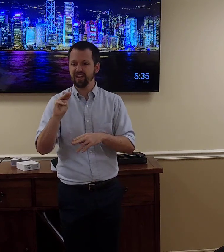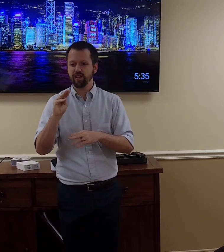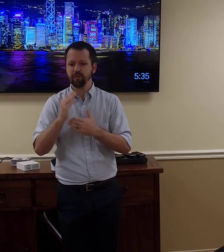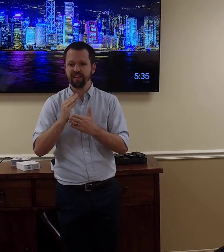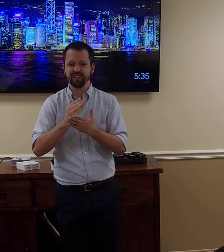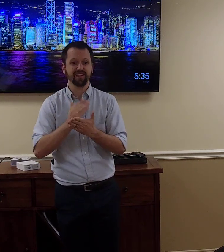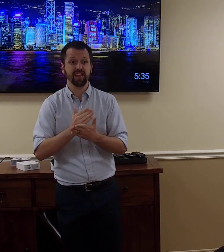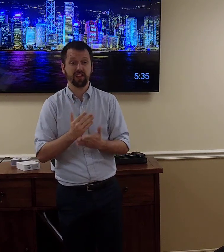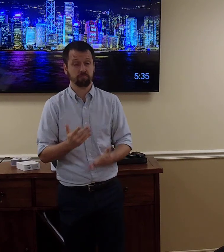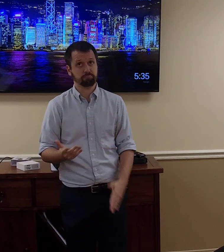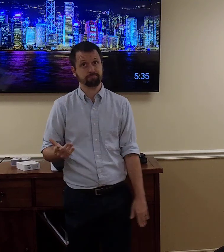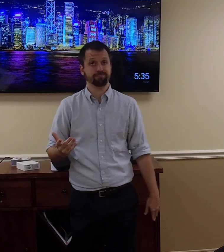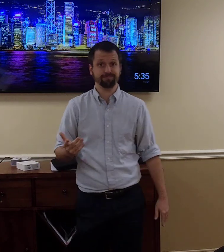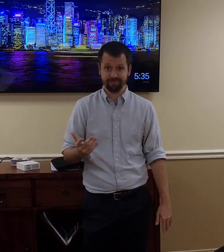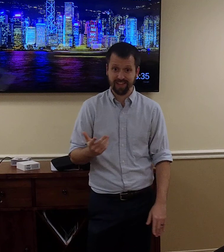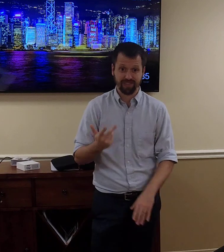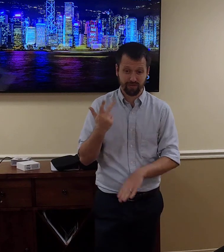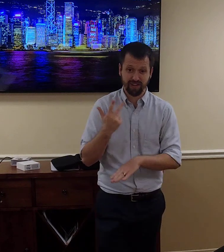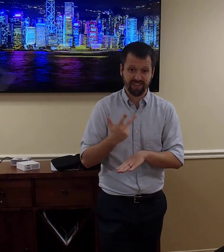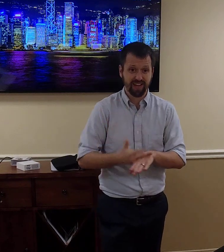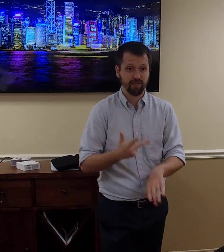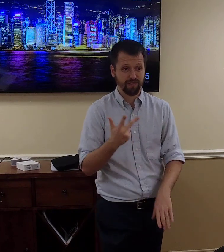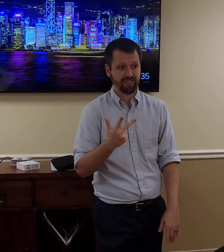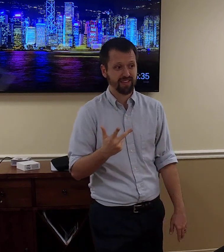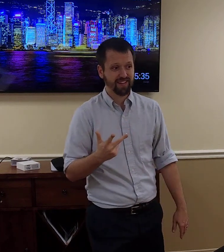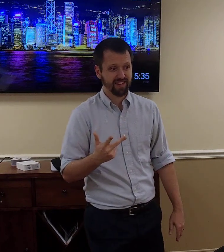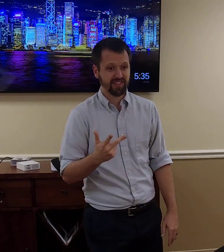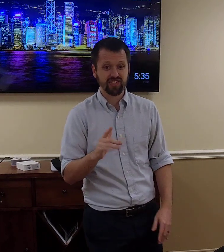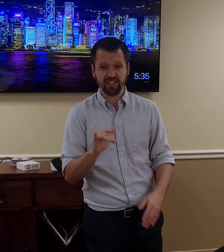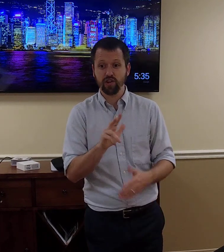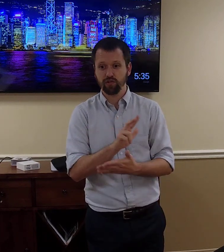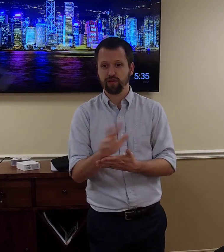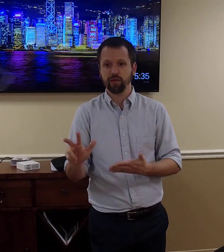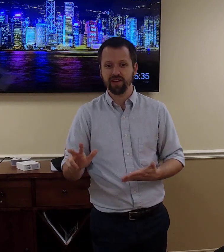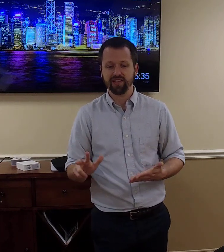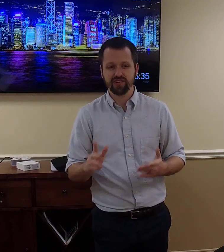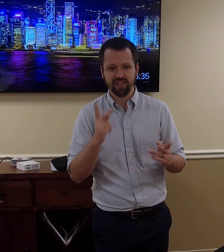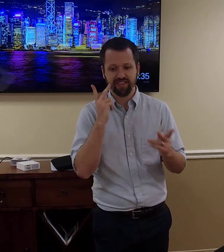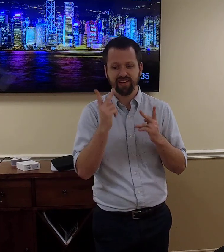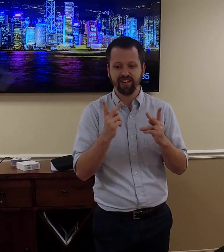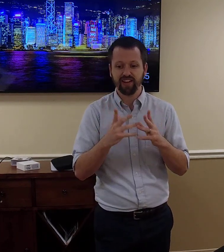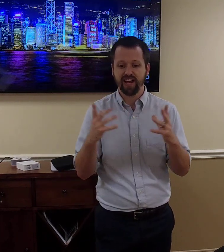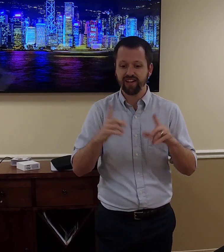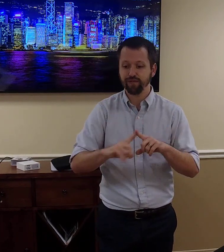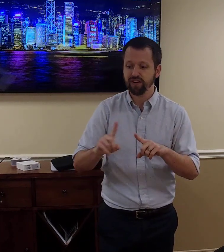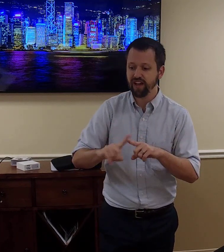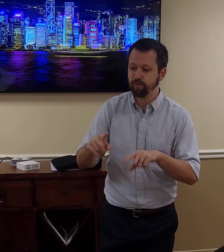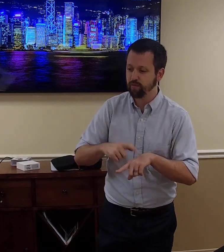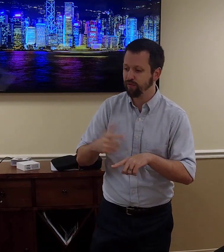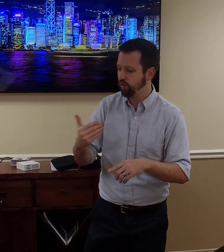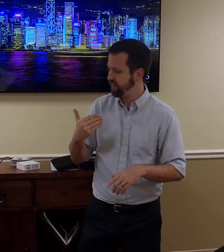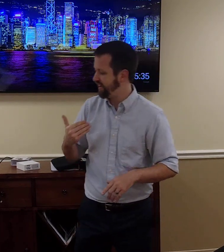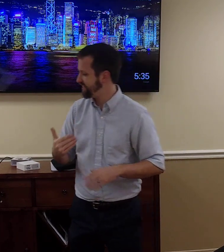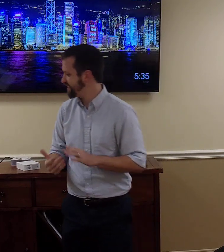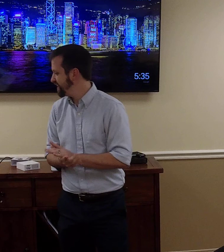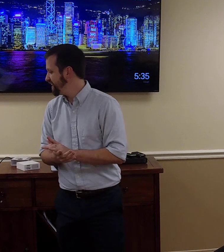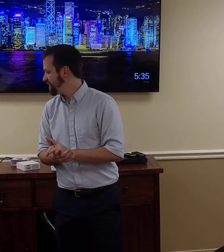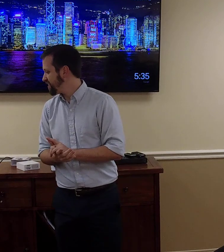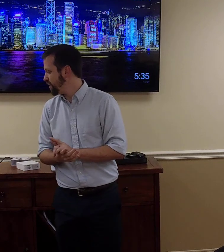idiom lesson like 3 times just in those 3 weeks, and she's seen it a lot of different times before that. So,